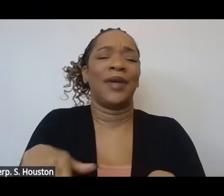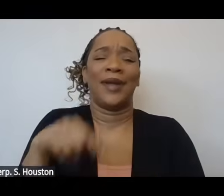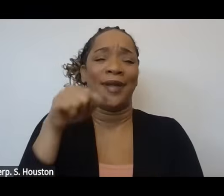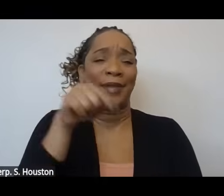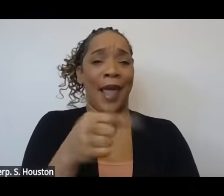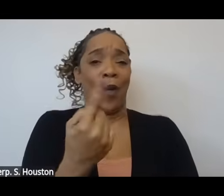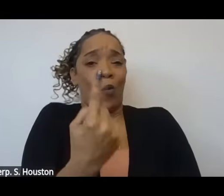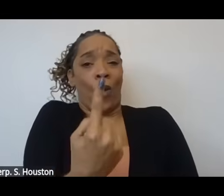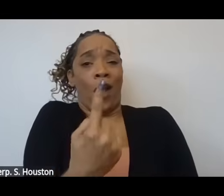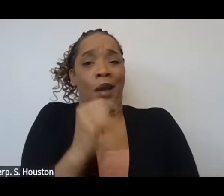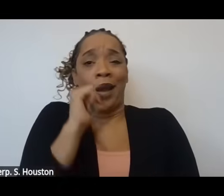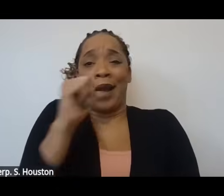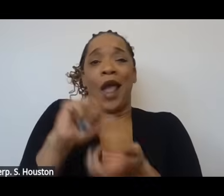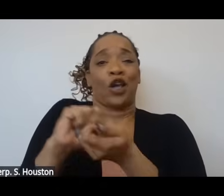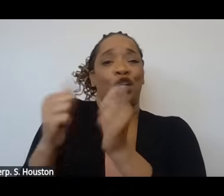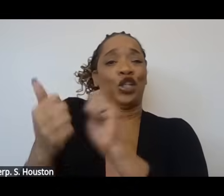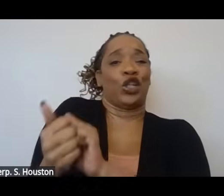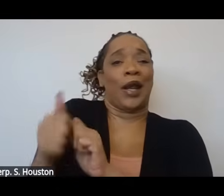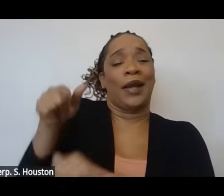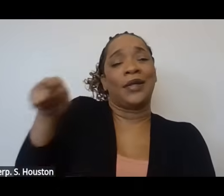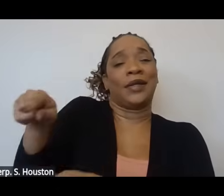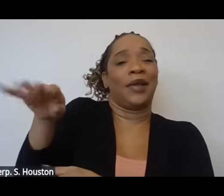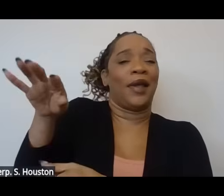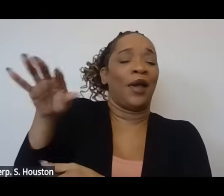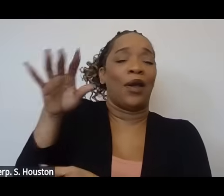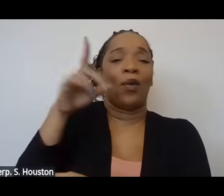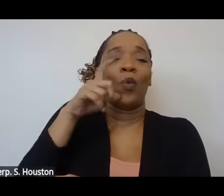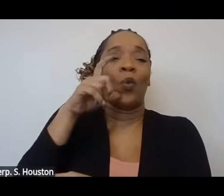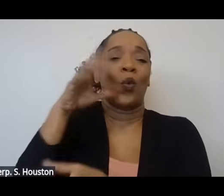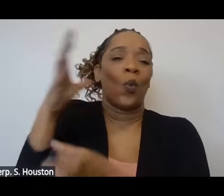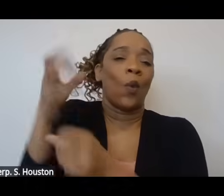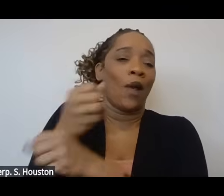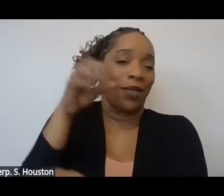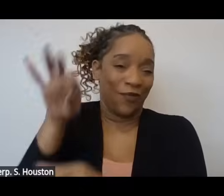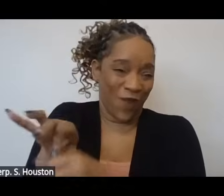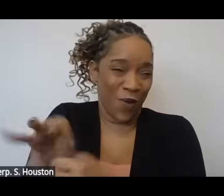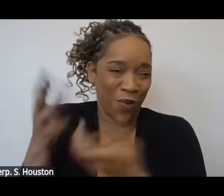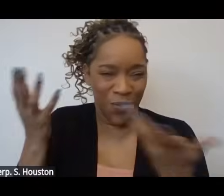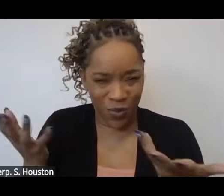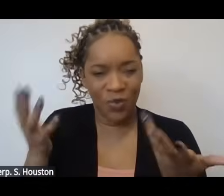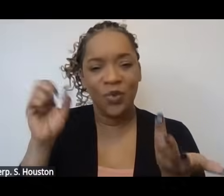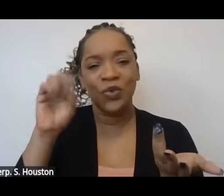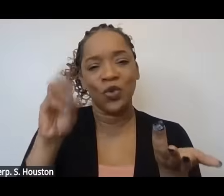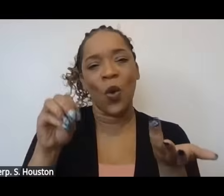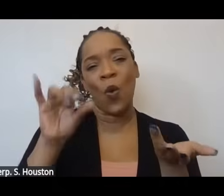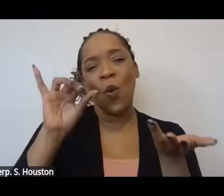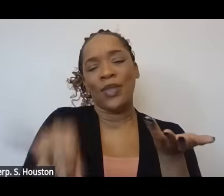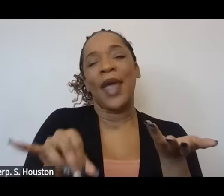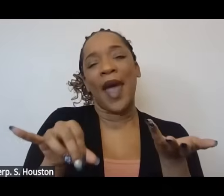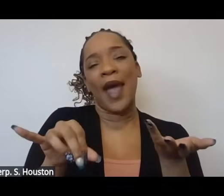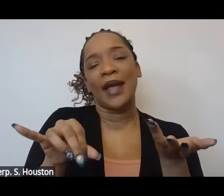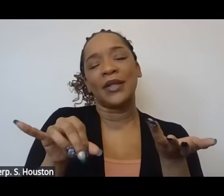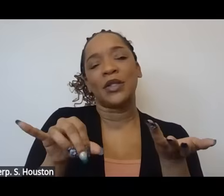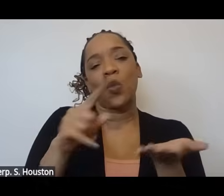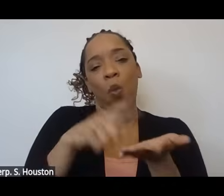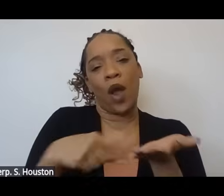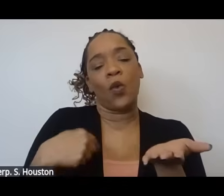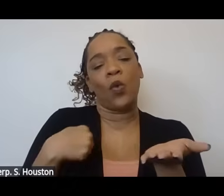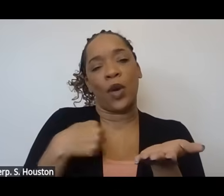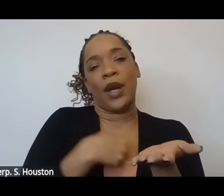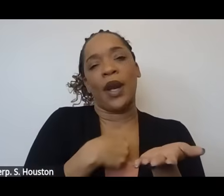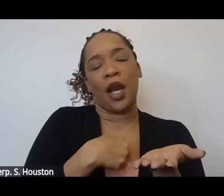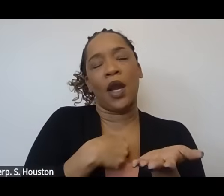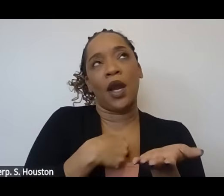of the ballot access at that point. So we're extending that logic to the same that